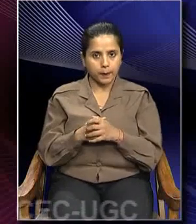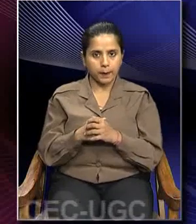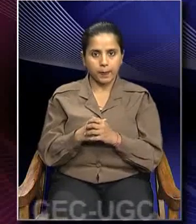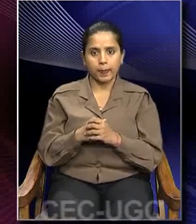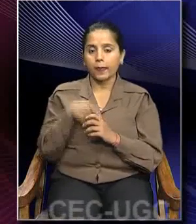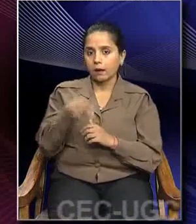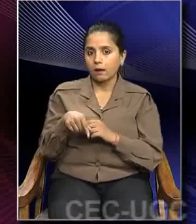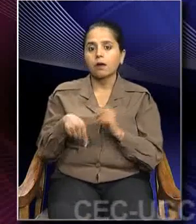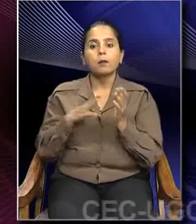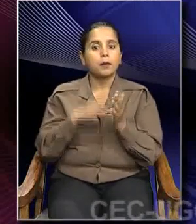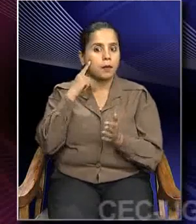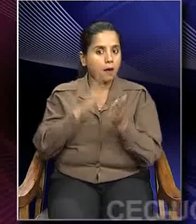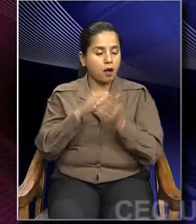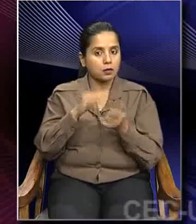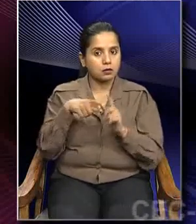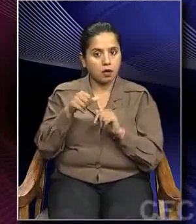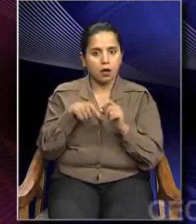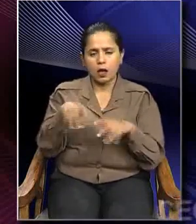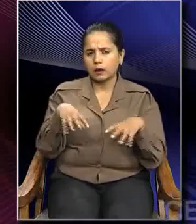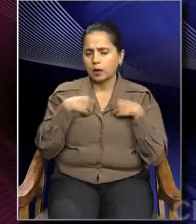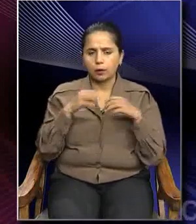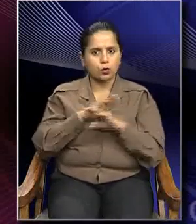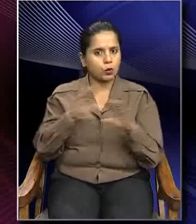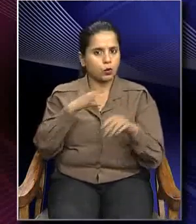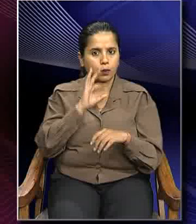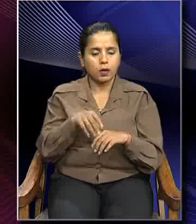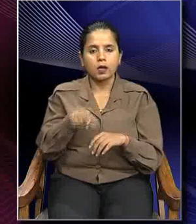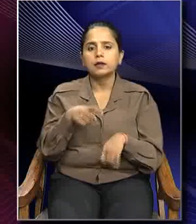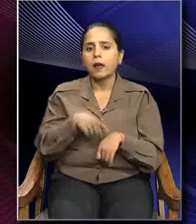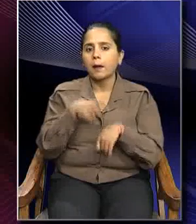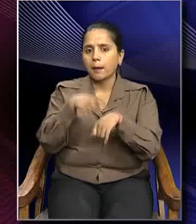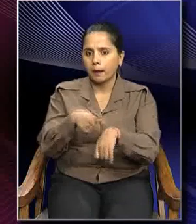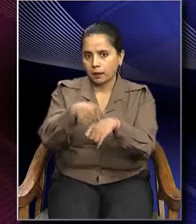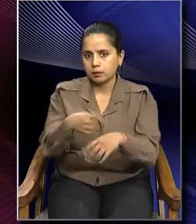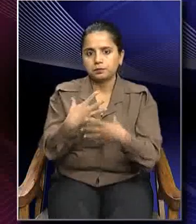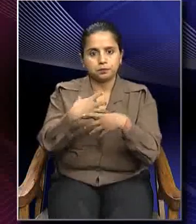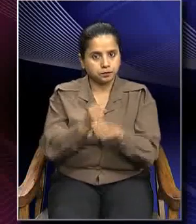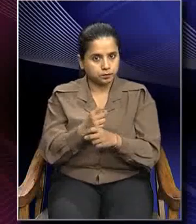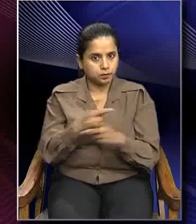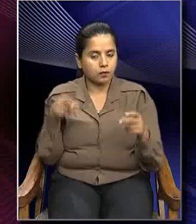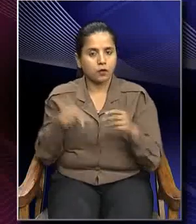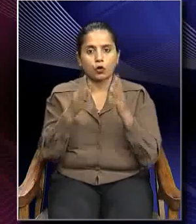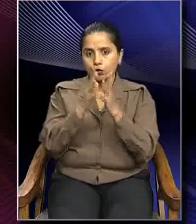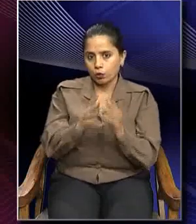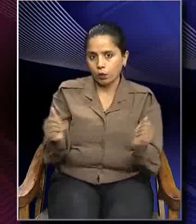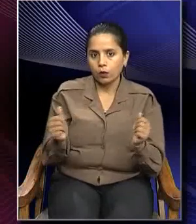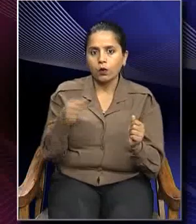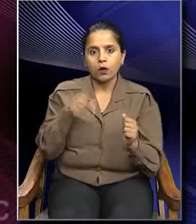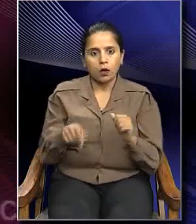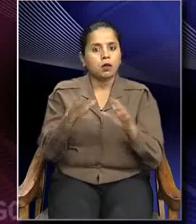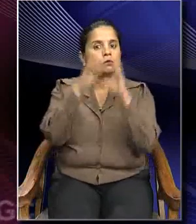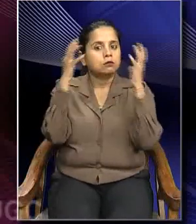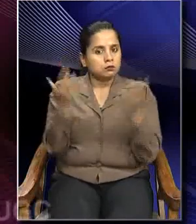So Mīmāṃsakas does not admit the periodic creation and dissolution of this